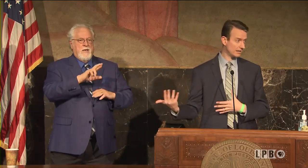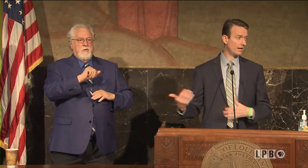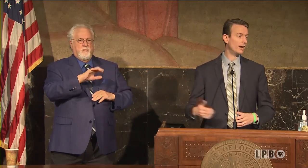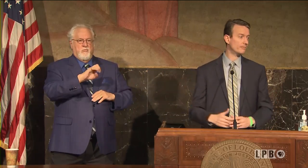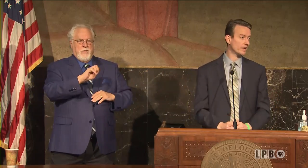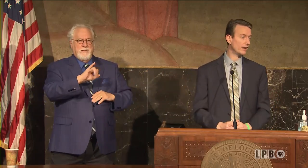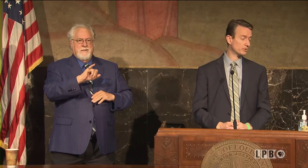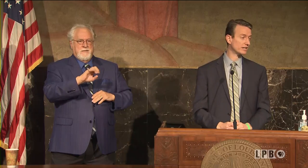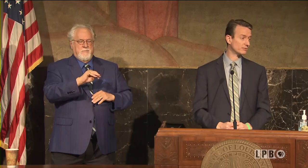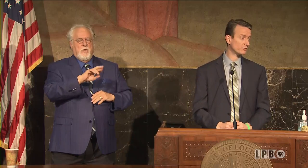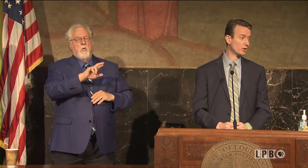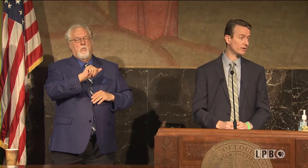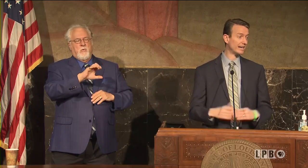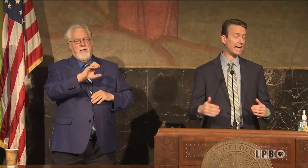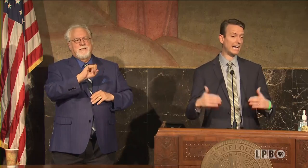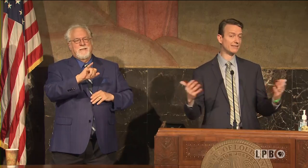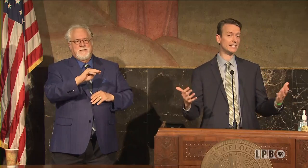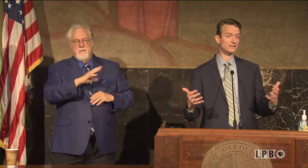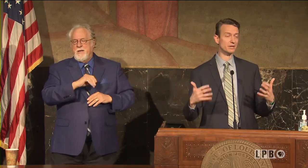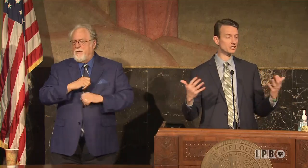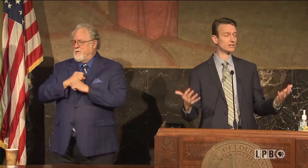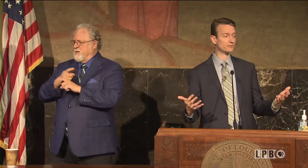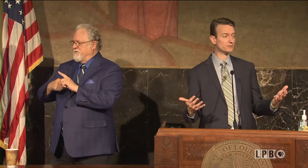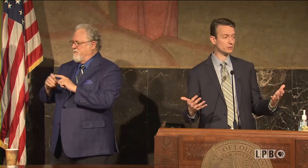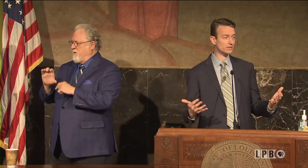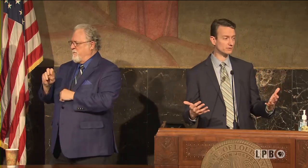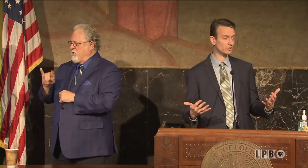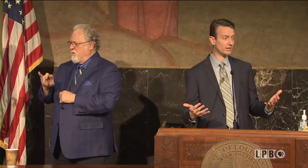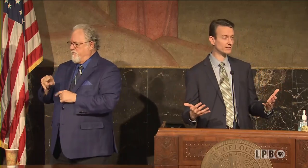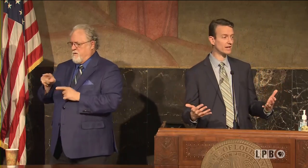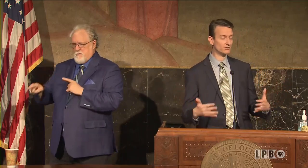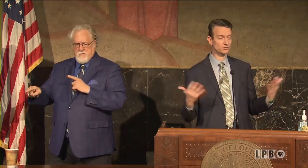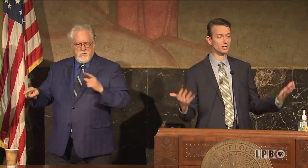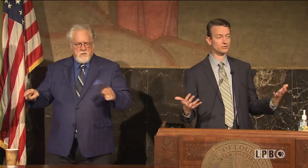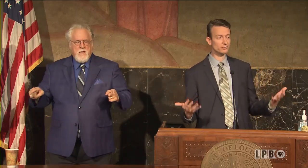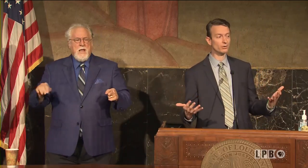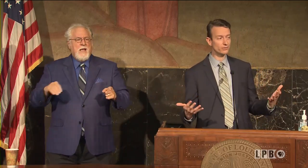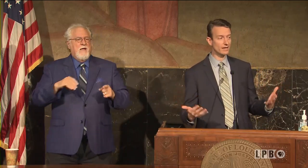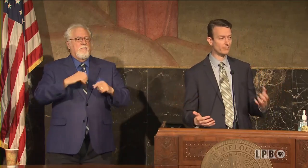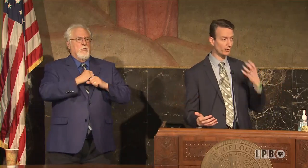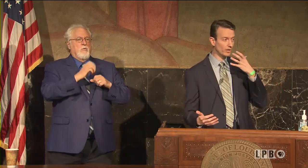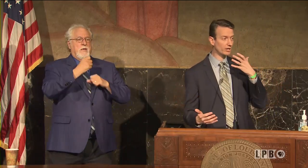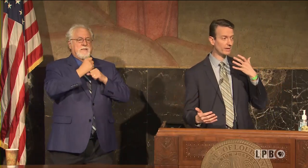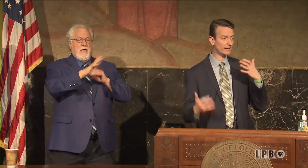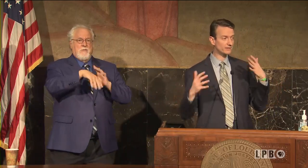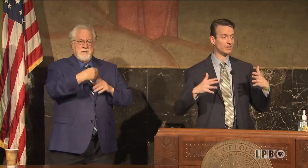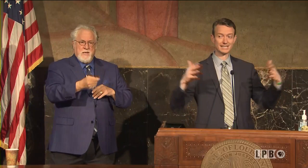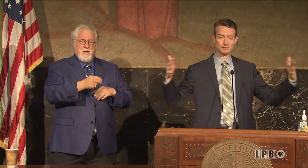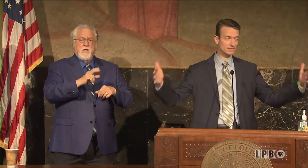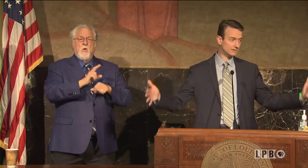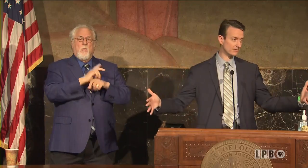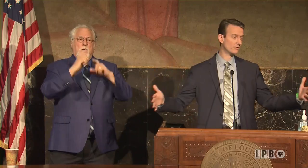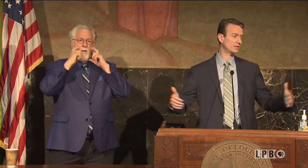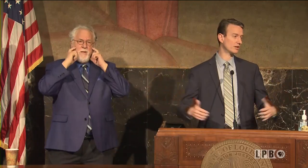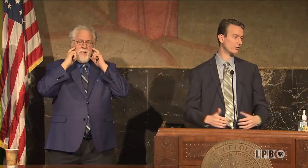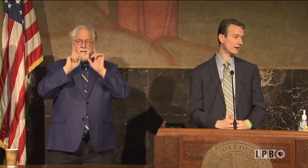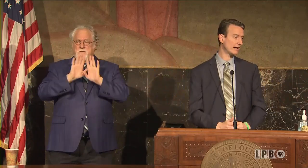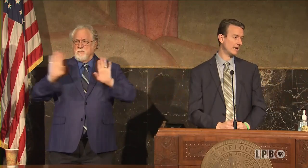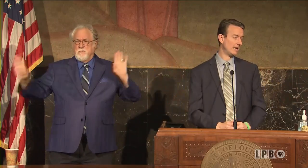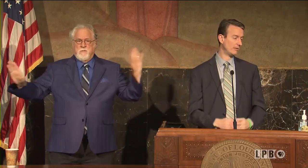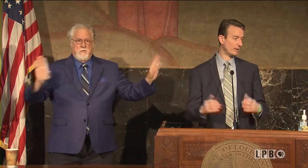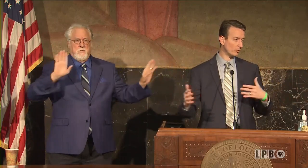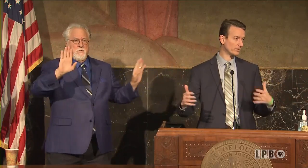and protecting from COVID. And I think especially if these protests are done outside, there's a way to do both, by wearing a mask, by keeping distant from each